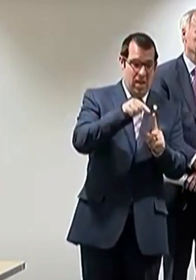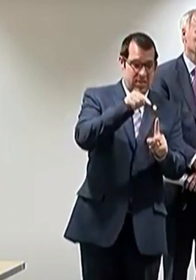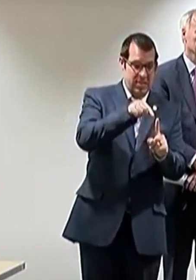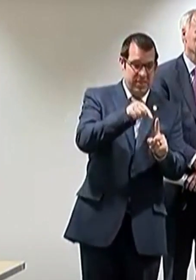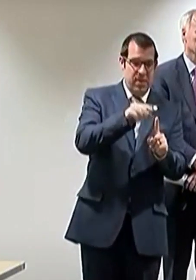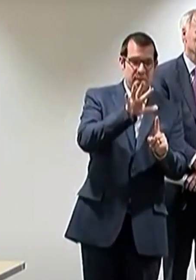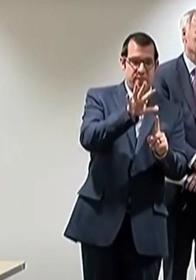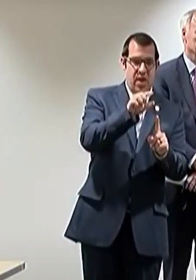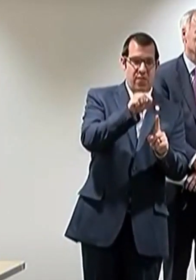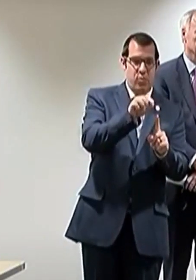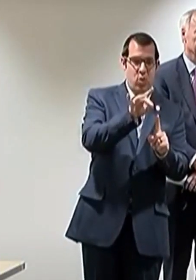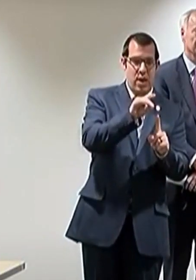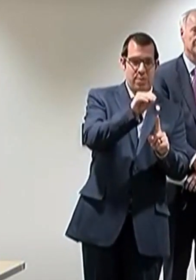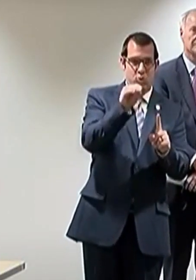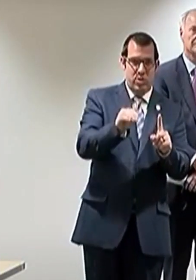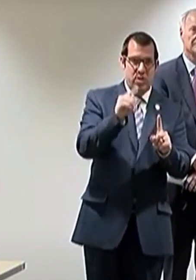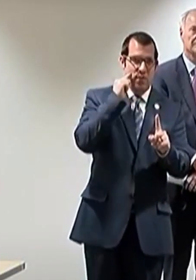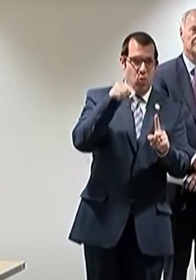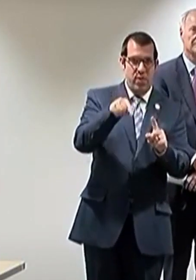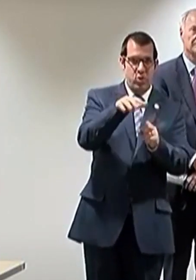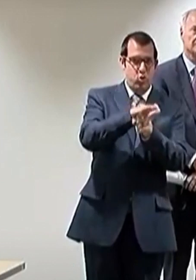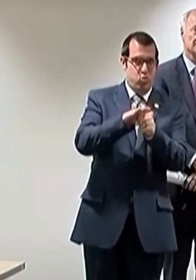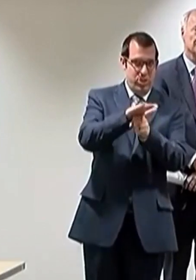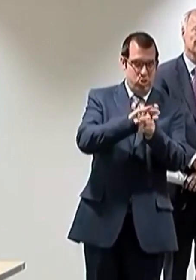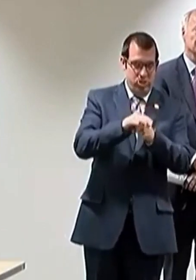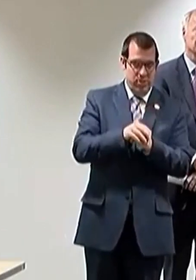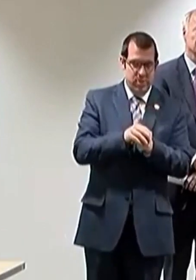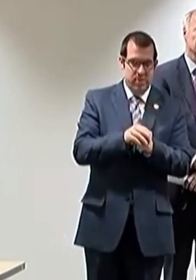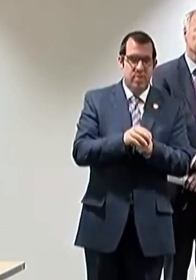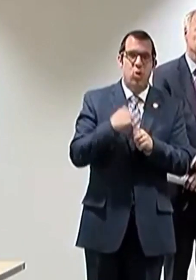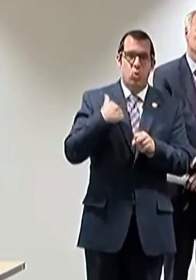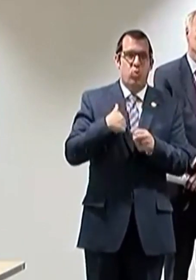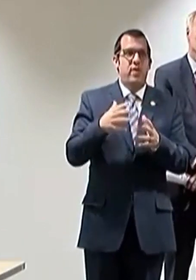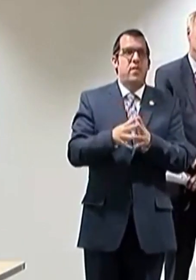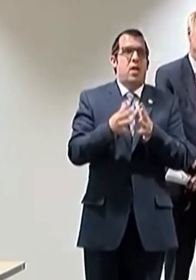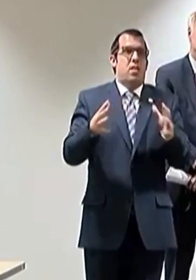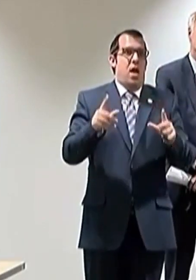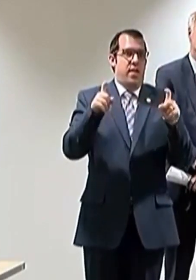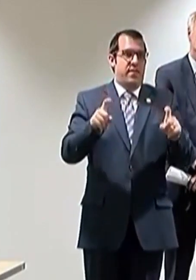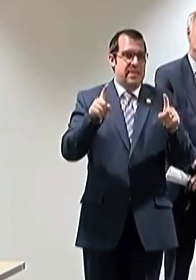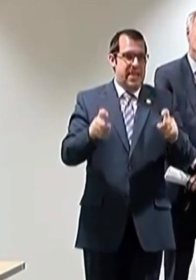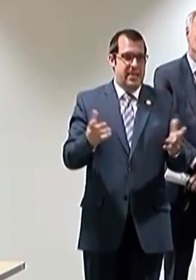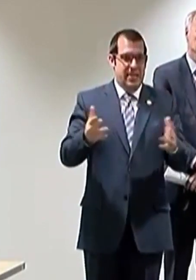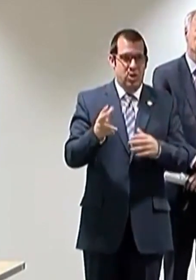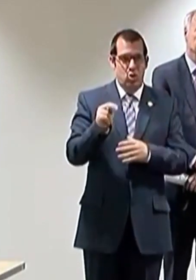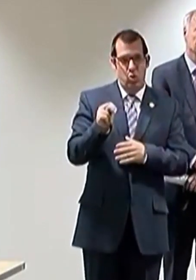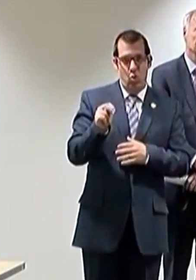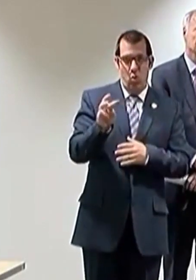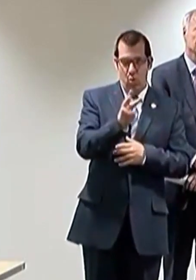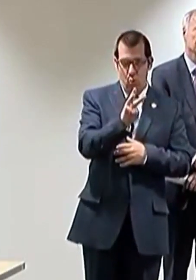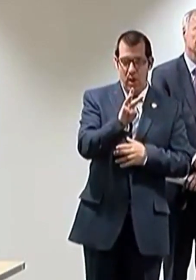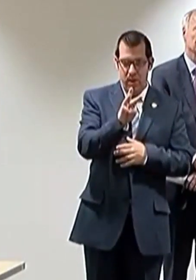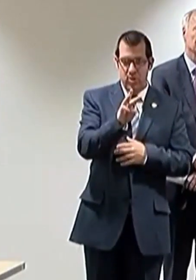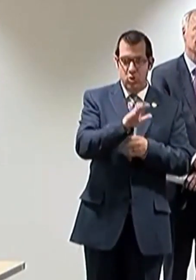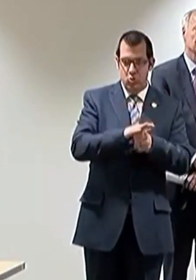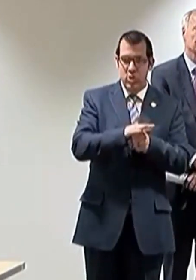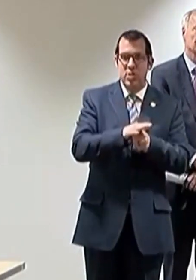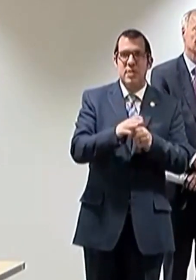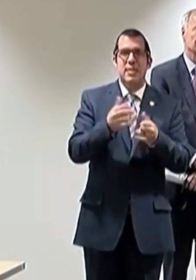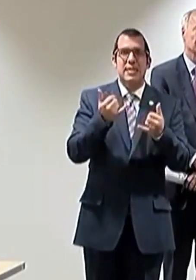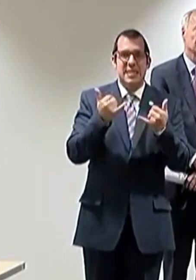been 5.8%. Now, we've done a lot of testing here in Northwest Region, but we are